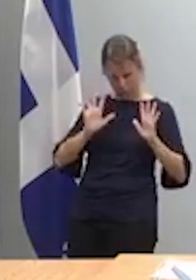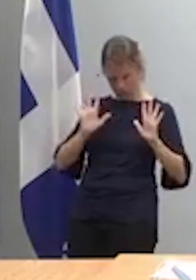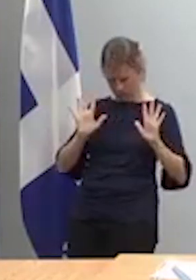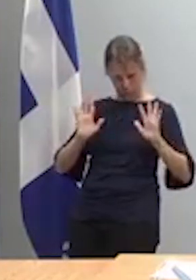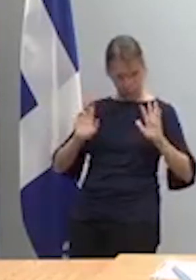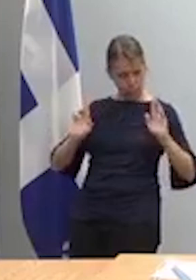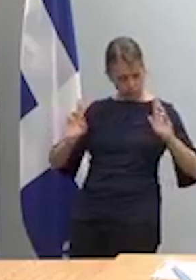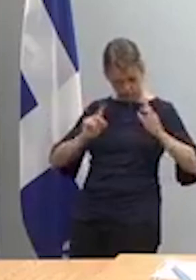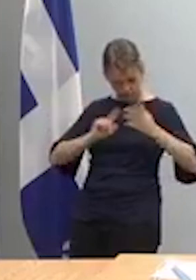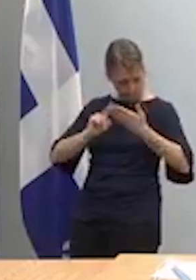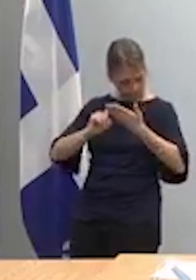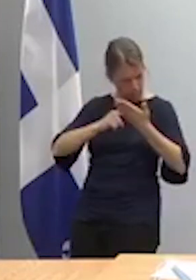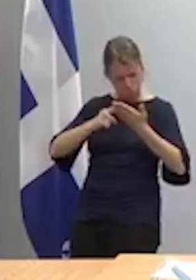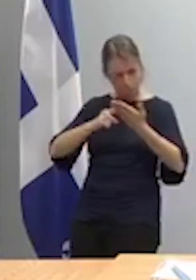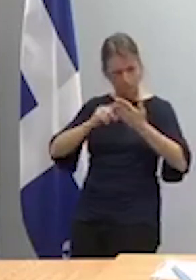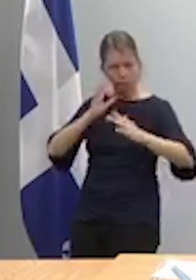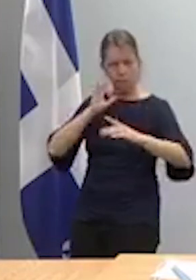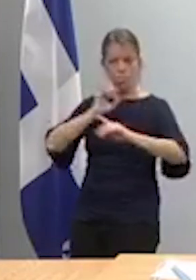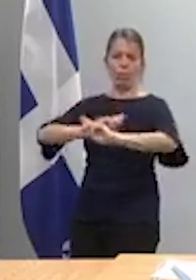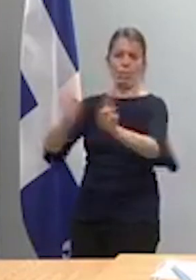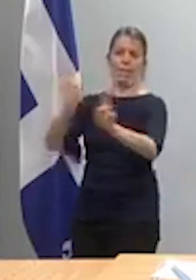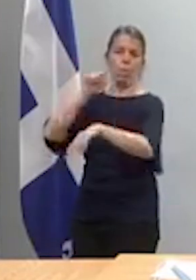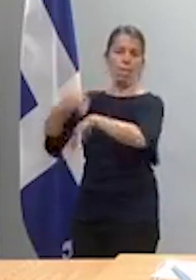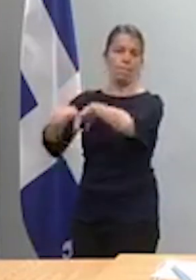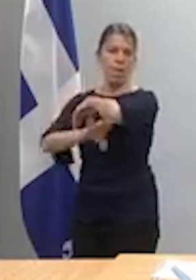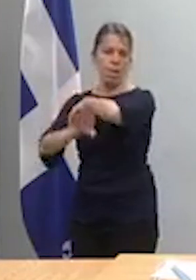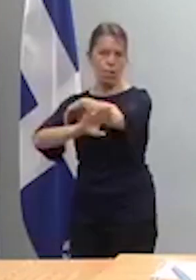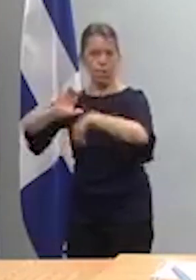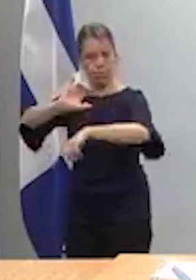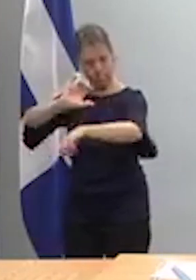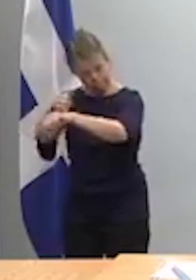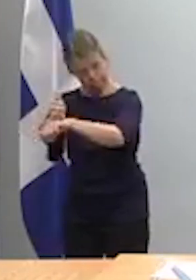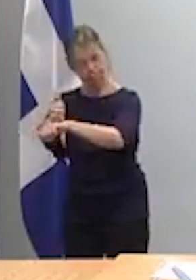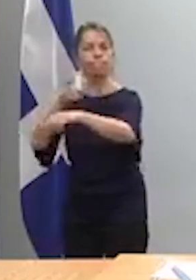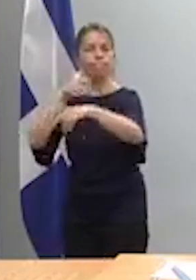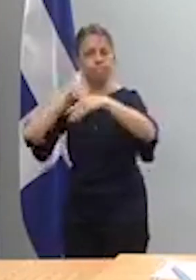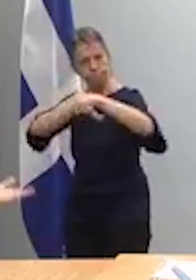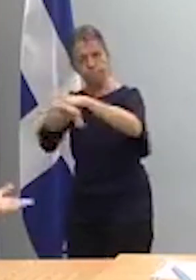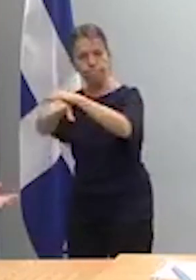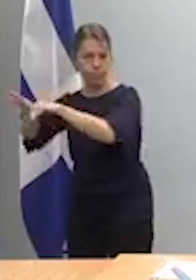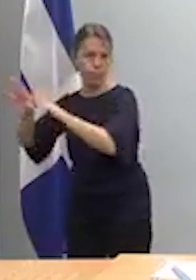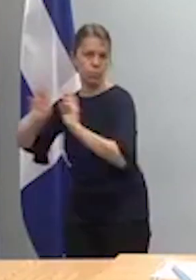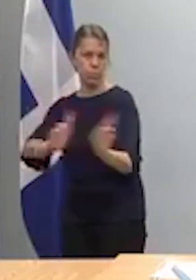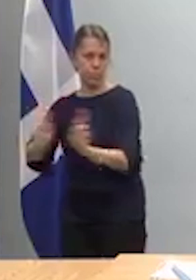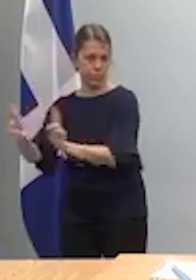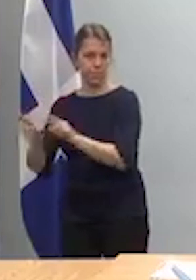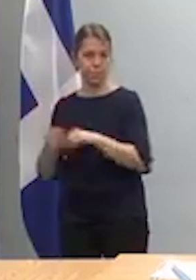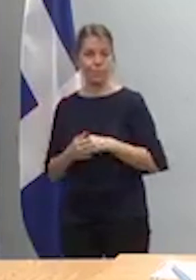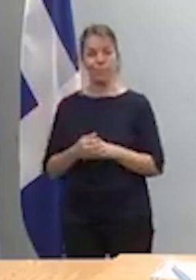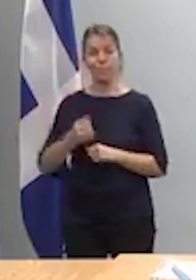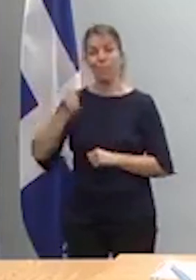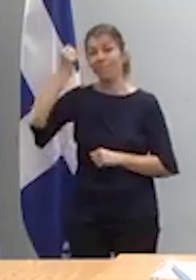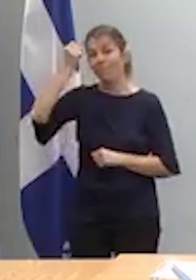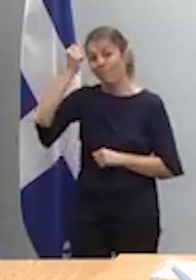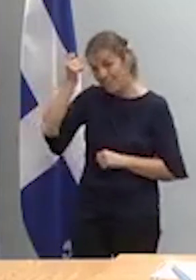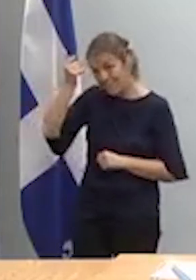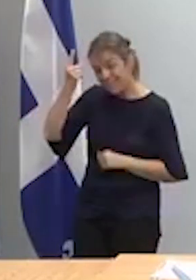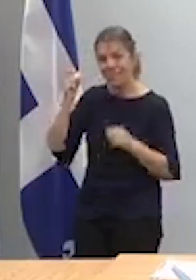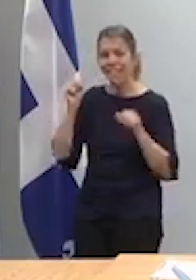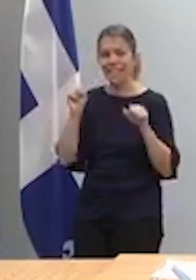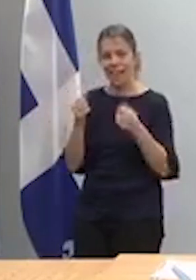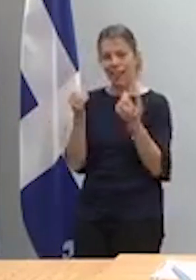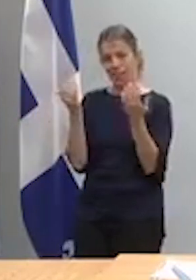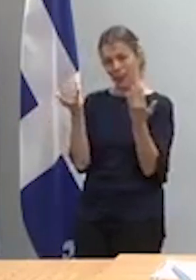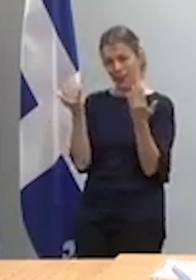the September back to school entry, to make sure that everything was prepared. Of course, we're waiting for next week to